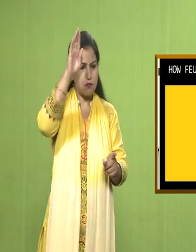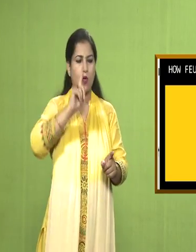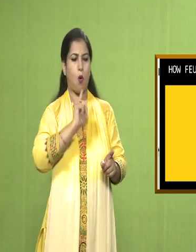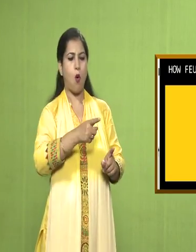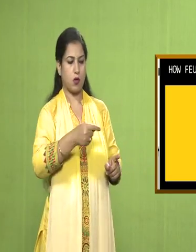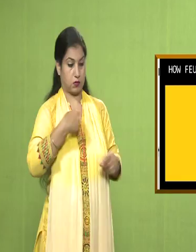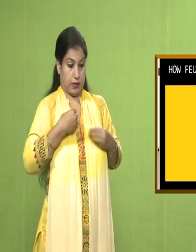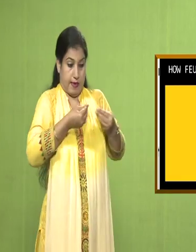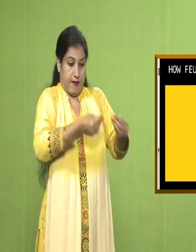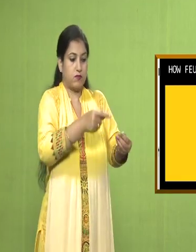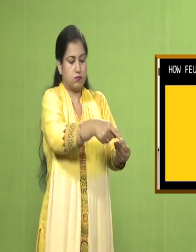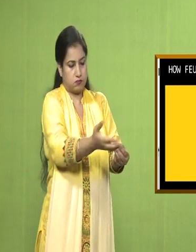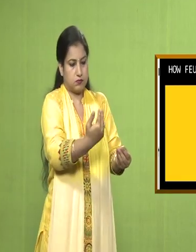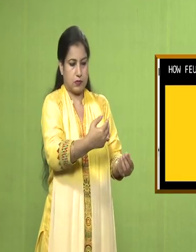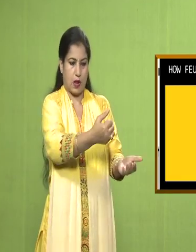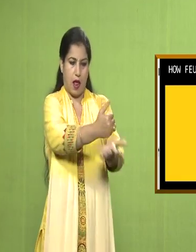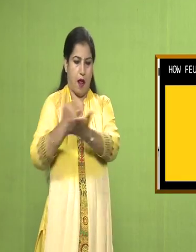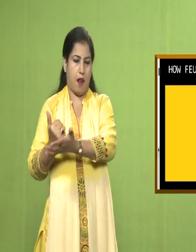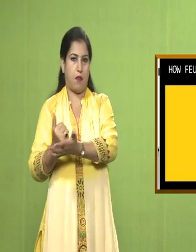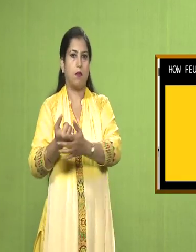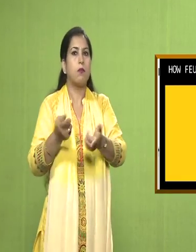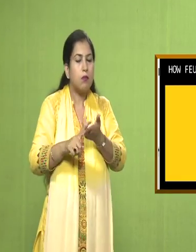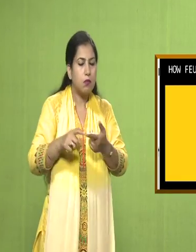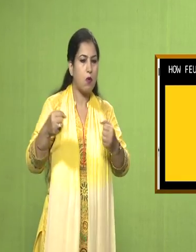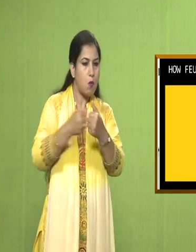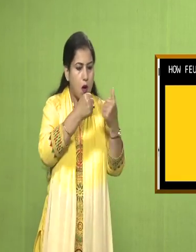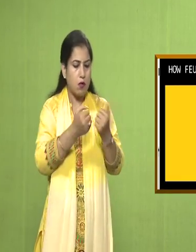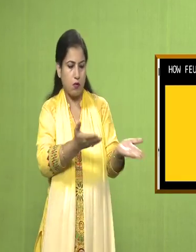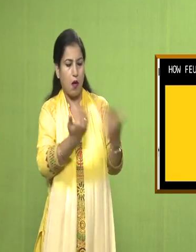this they had to work and fight for them in the time of need.